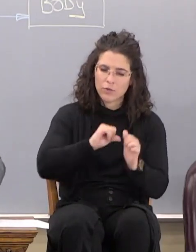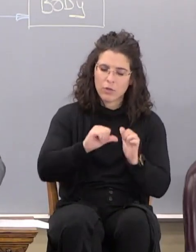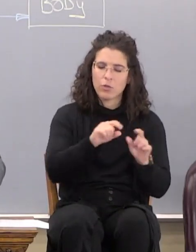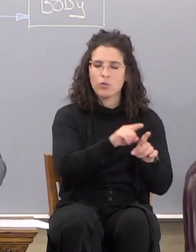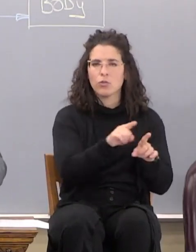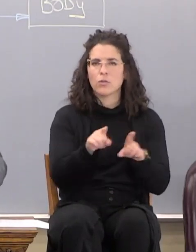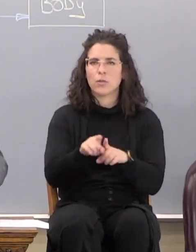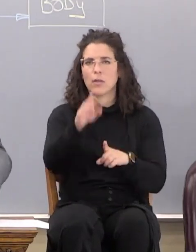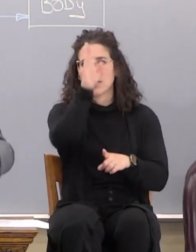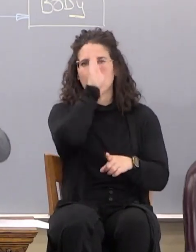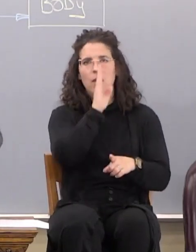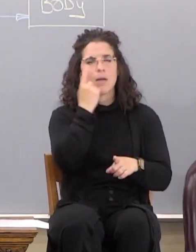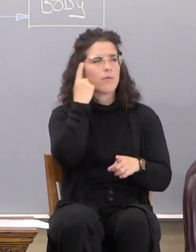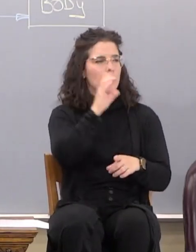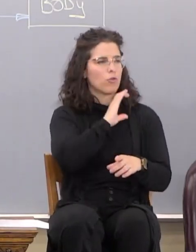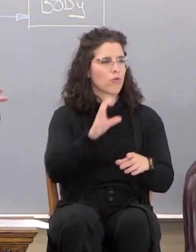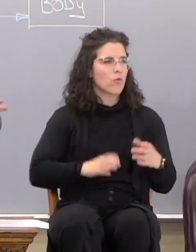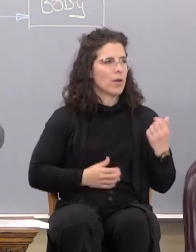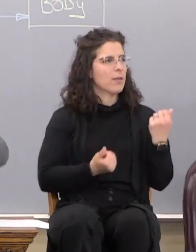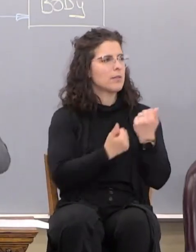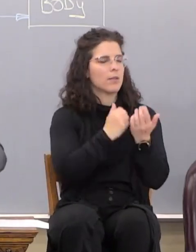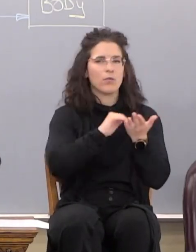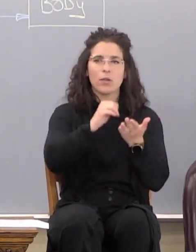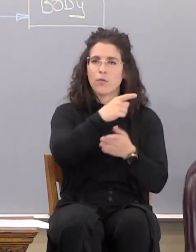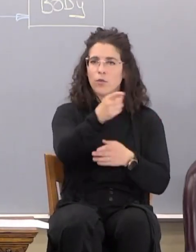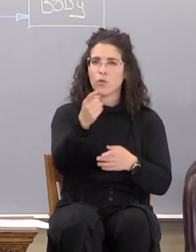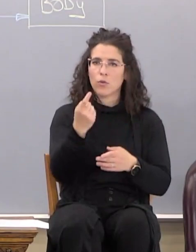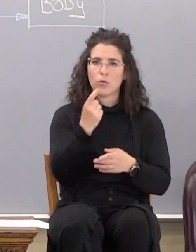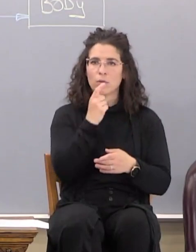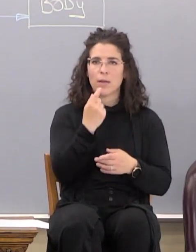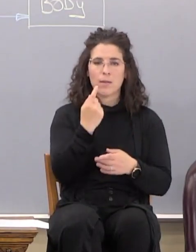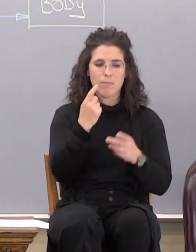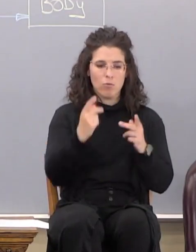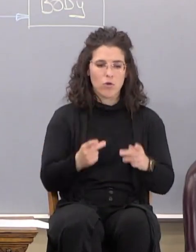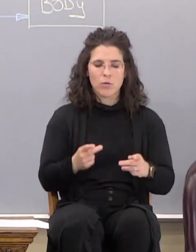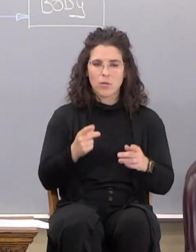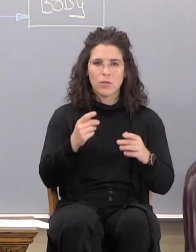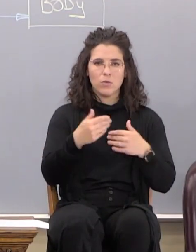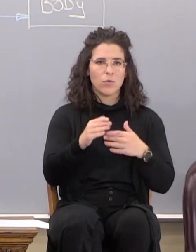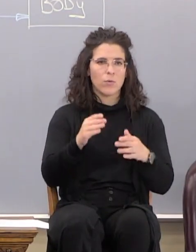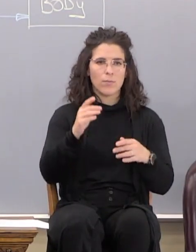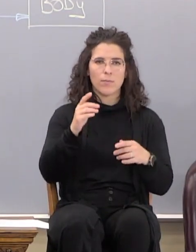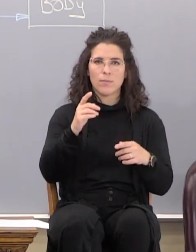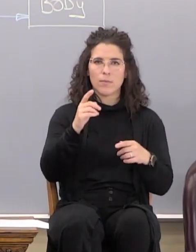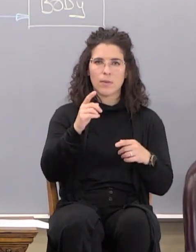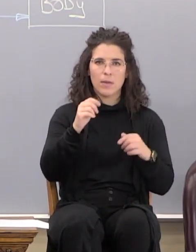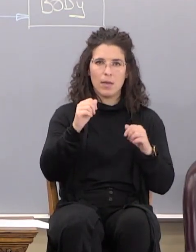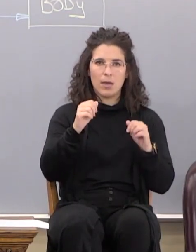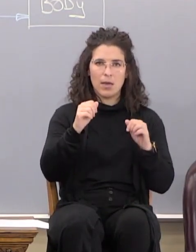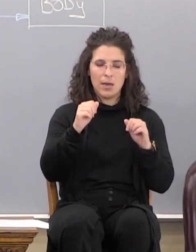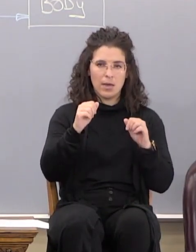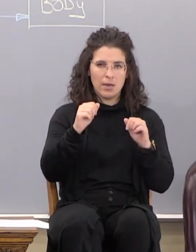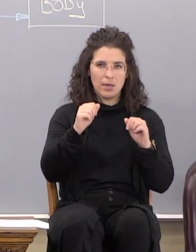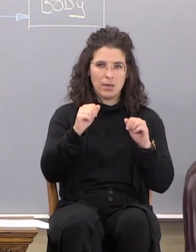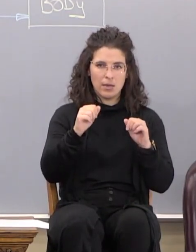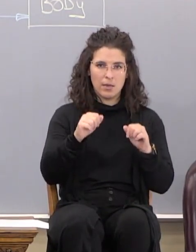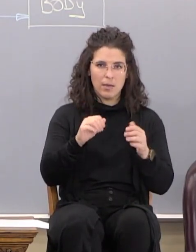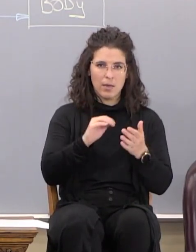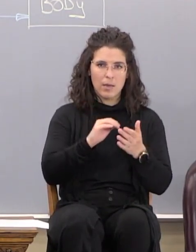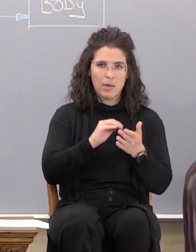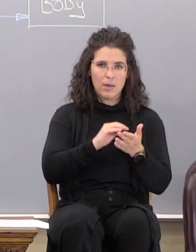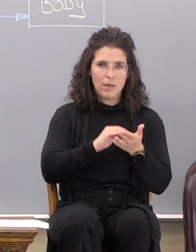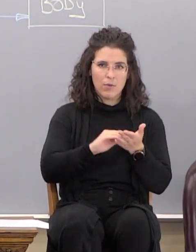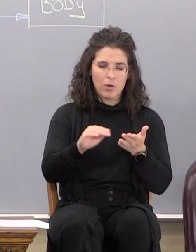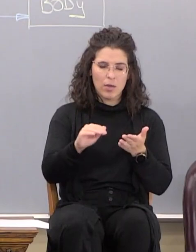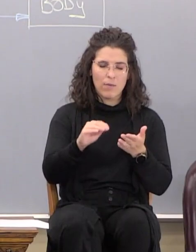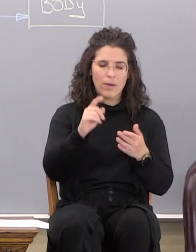you. There's not a person in this room this morning that I can forgive. I cannot obey that verse in its fullness